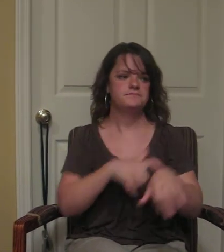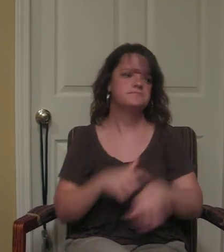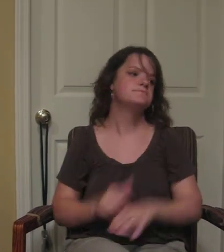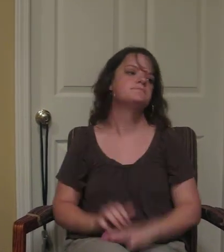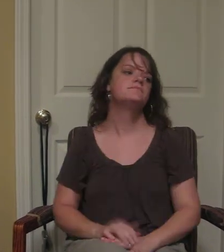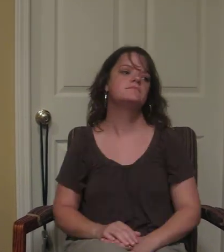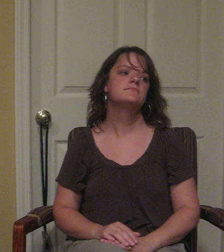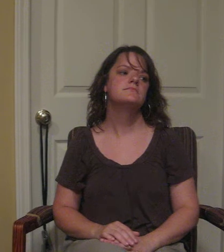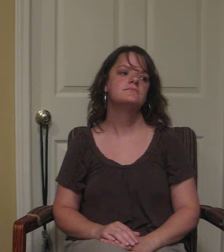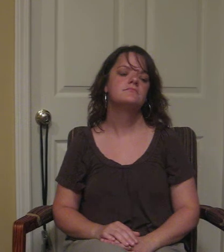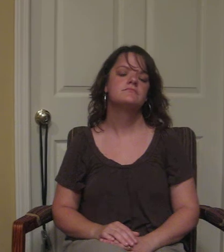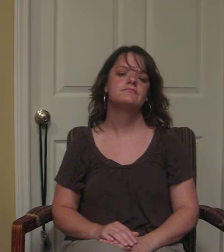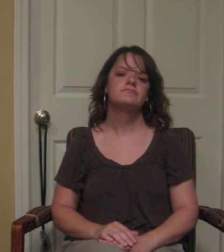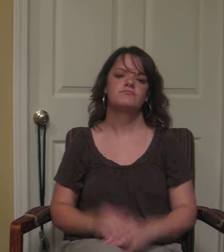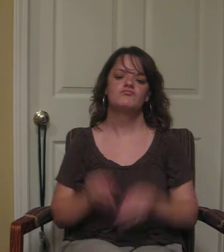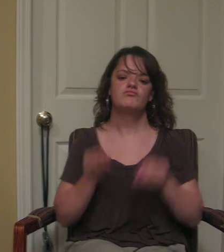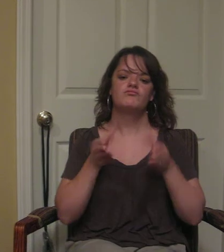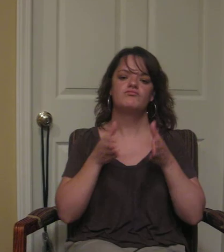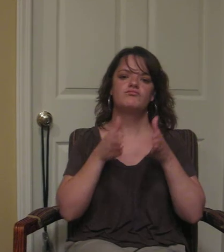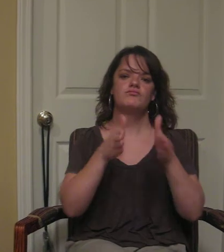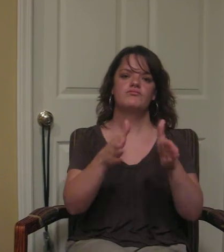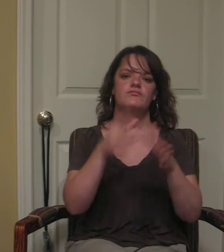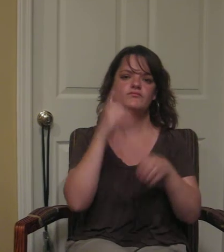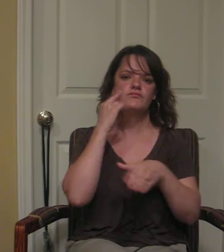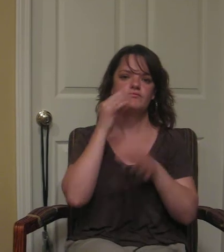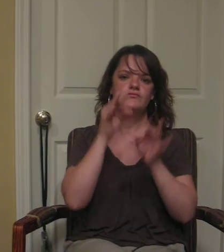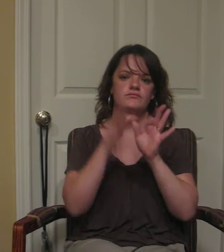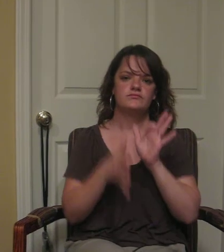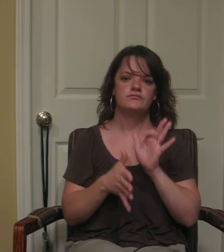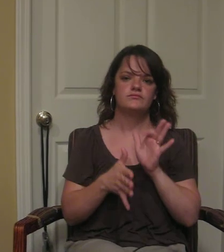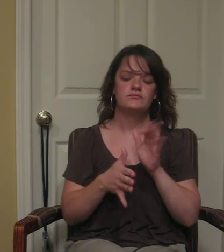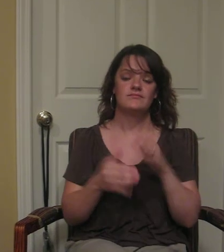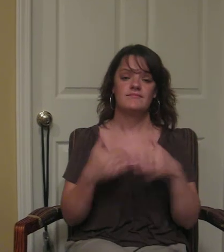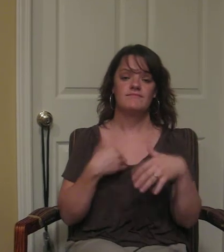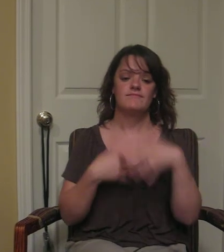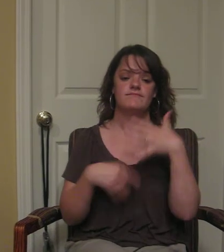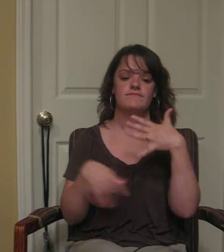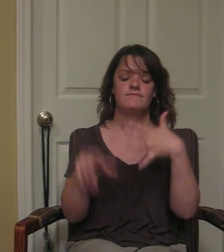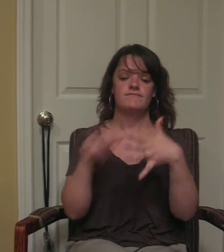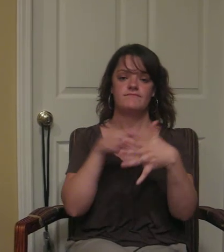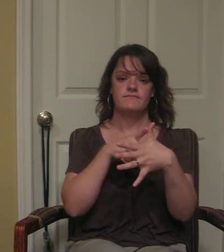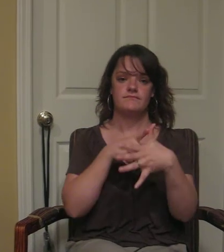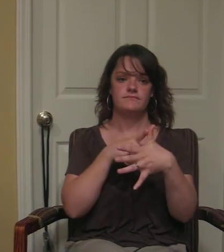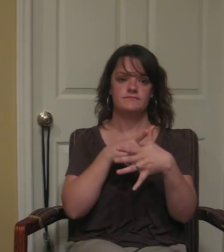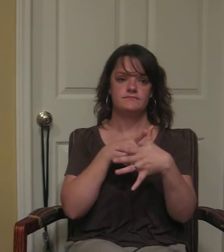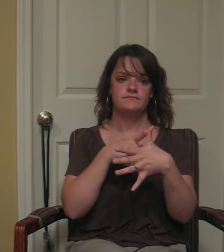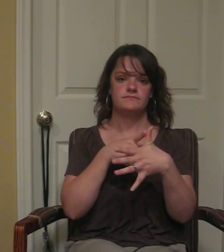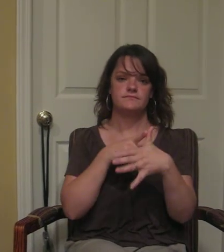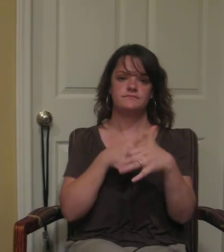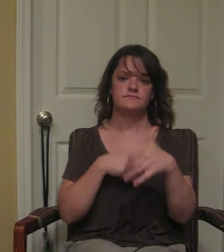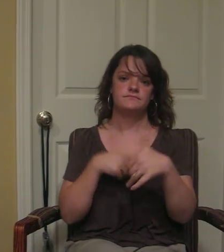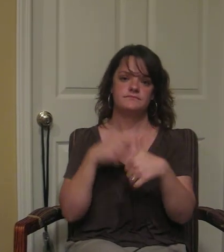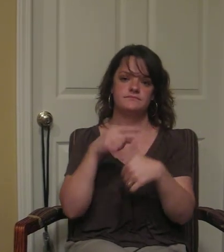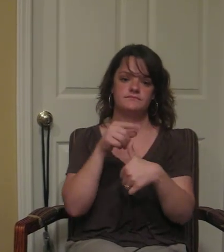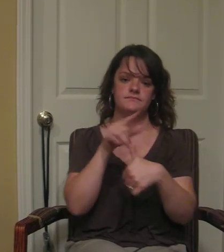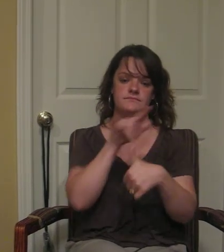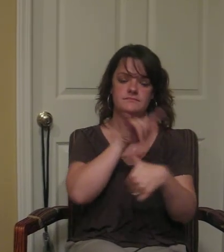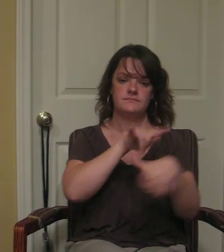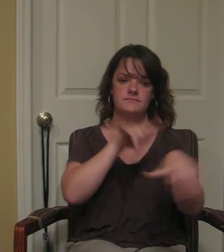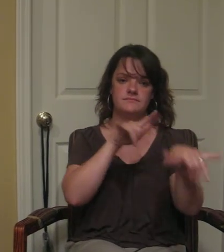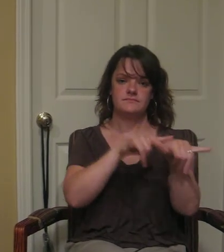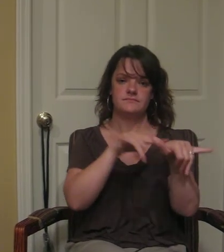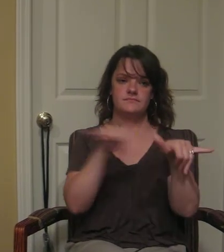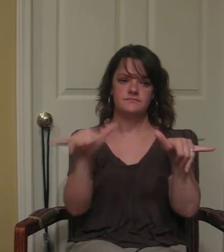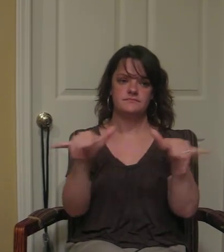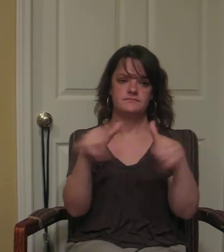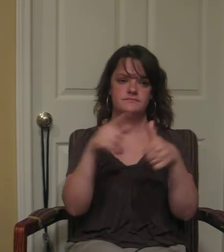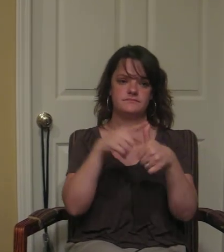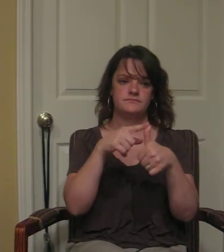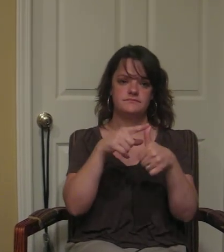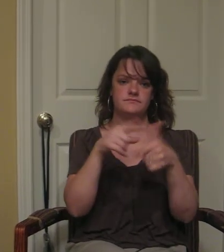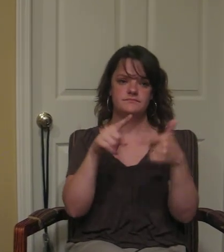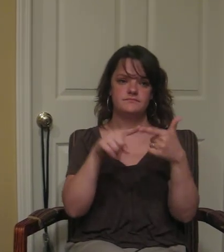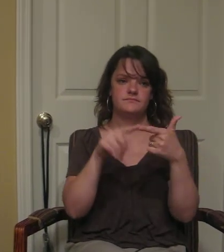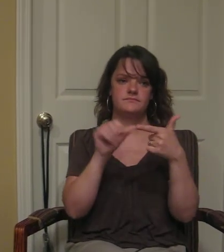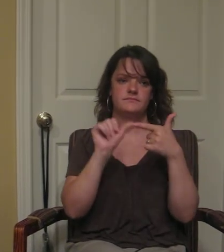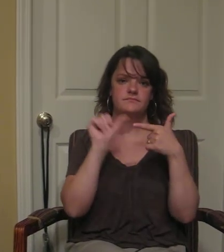Modes of interpreting. There are 5 modes of interpreting. They are simultaneous, consecutive,